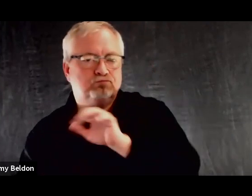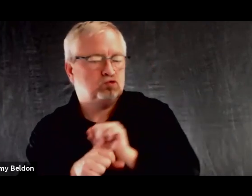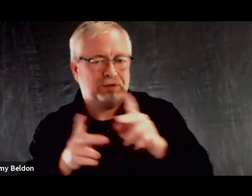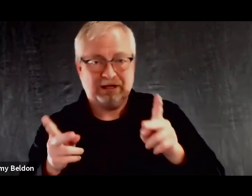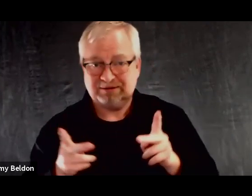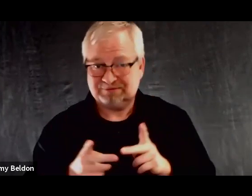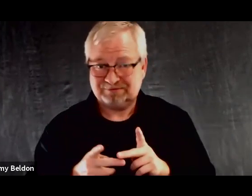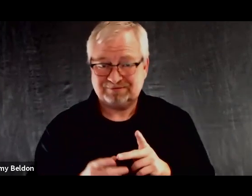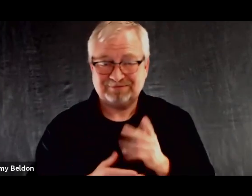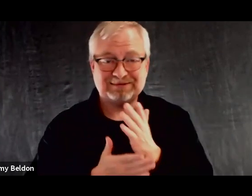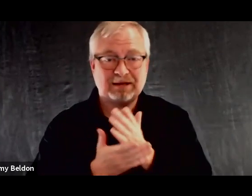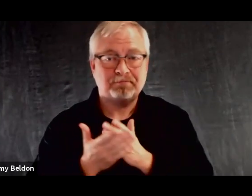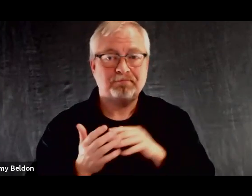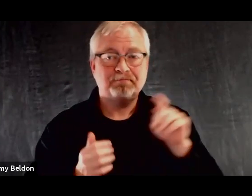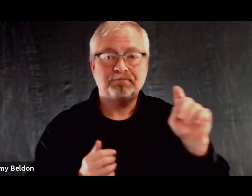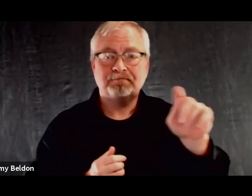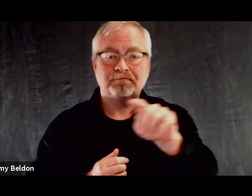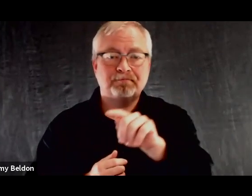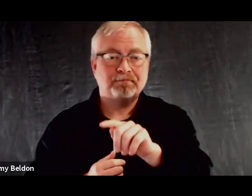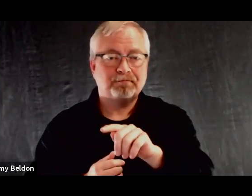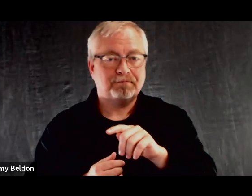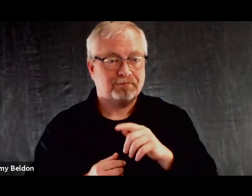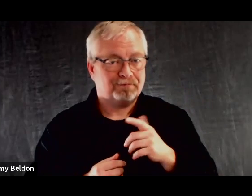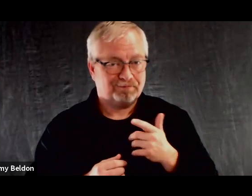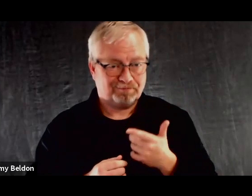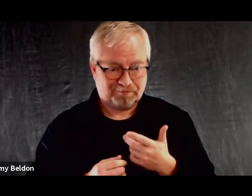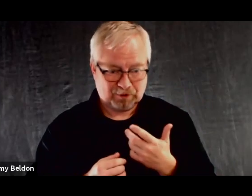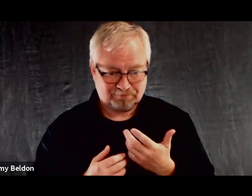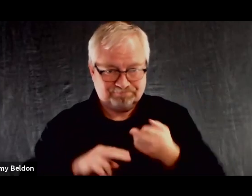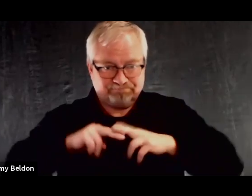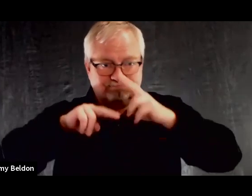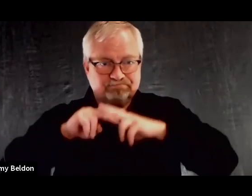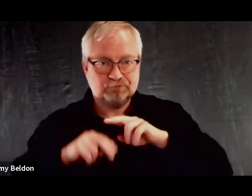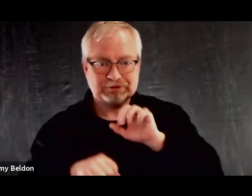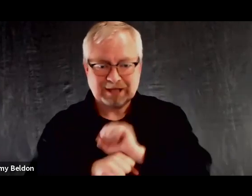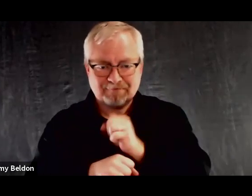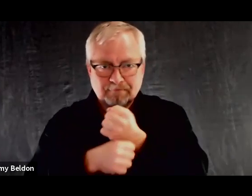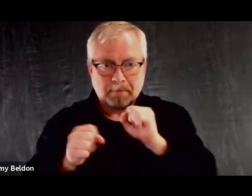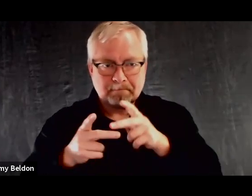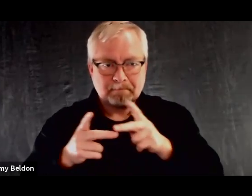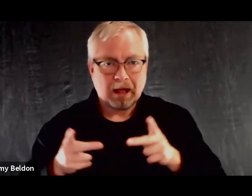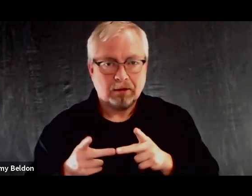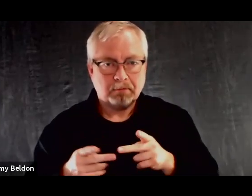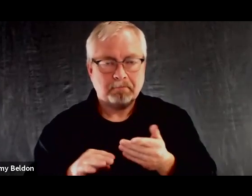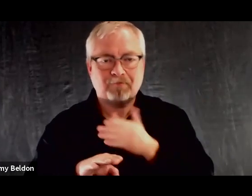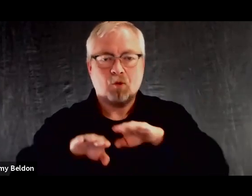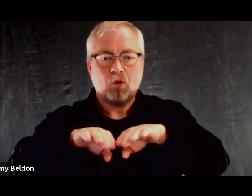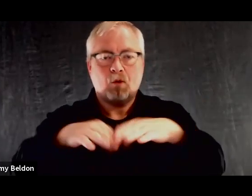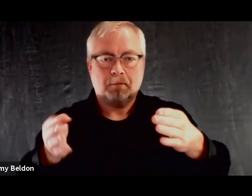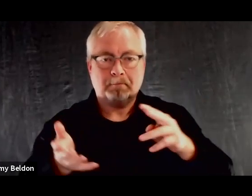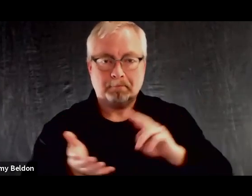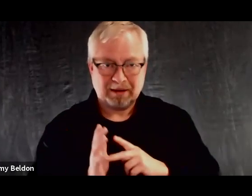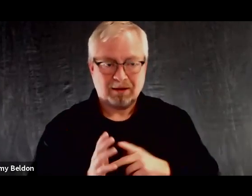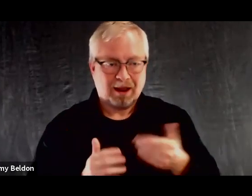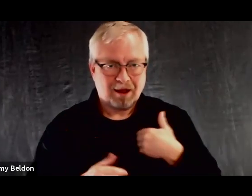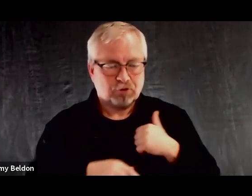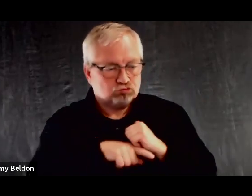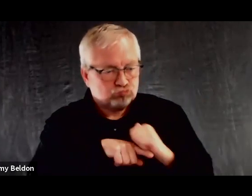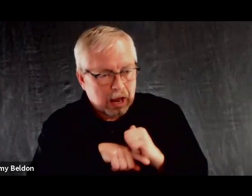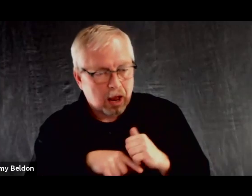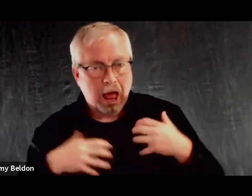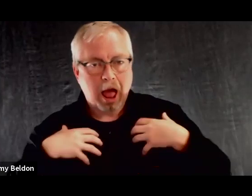increasing the safety of workplaces will be not only health screenings and testing and continued really